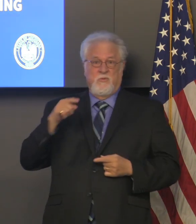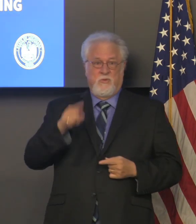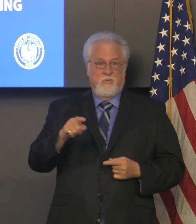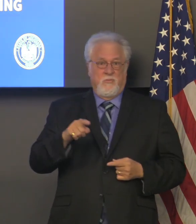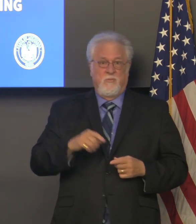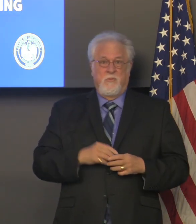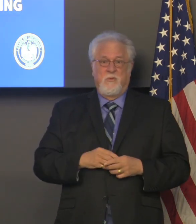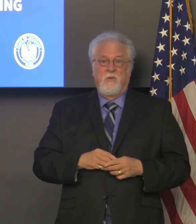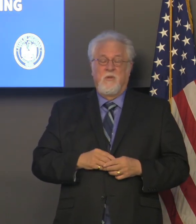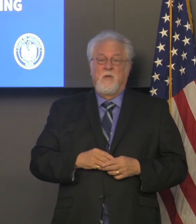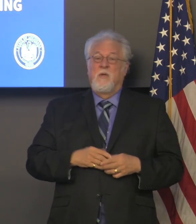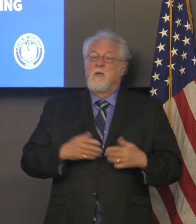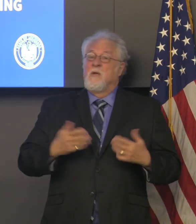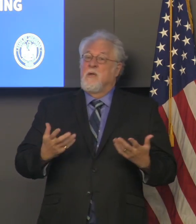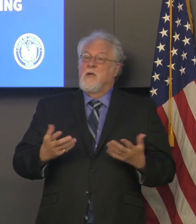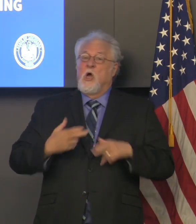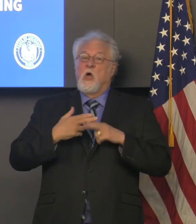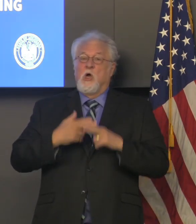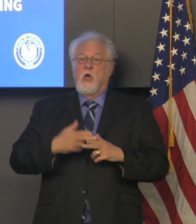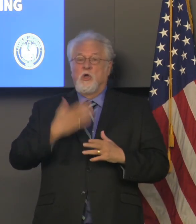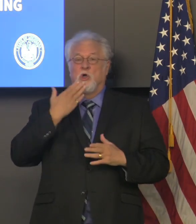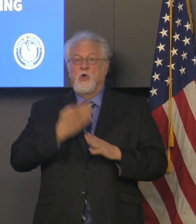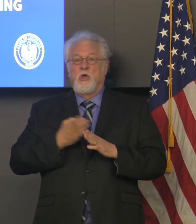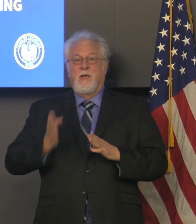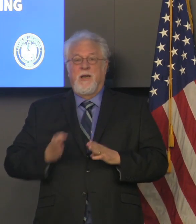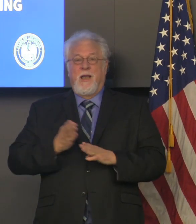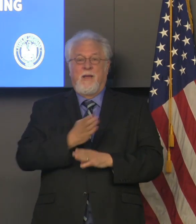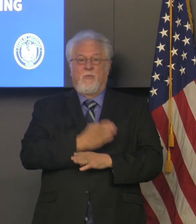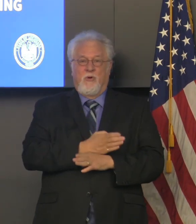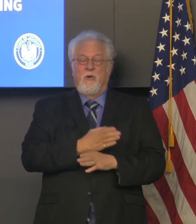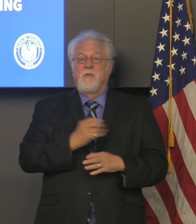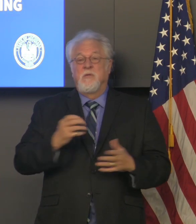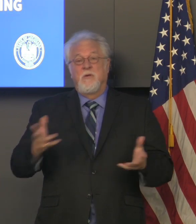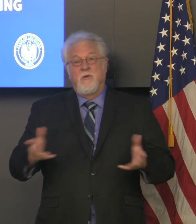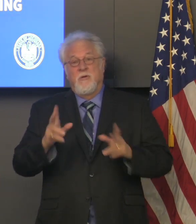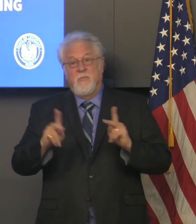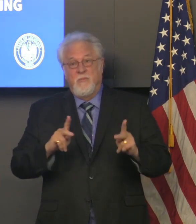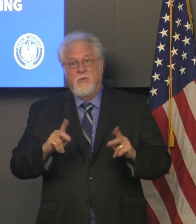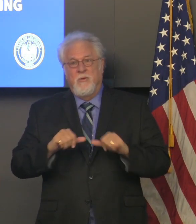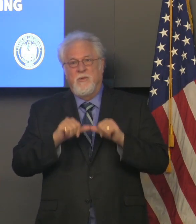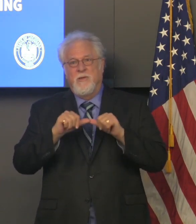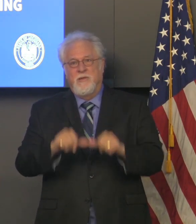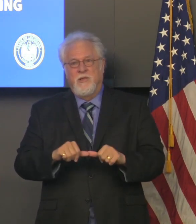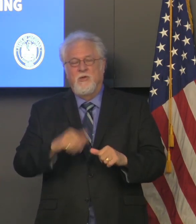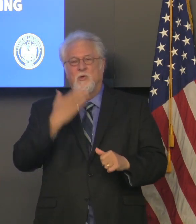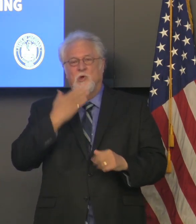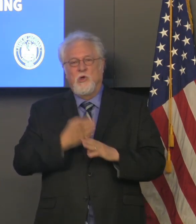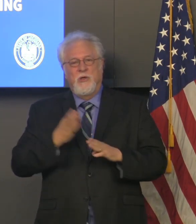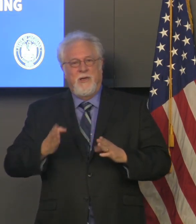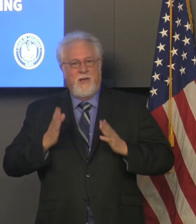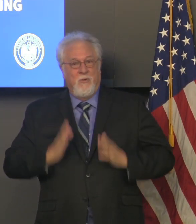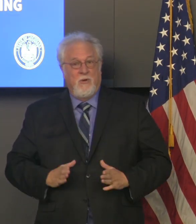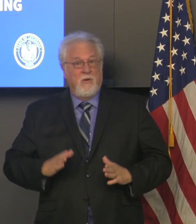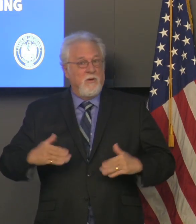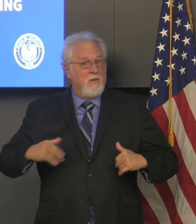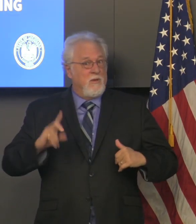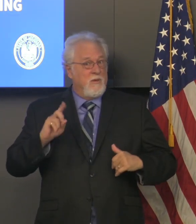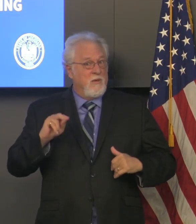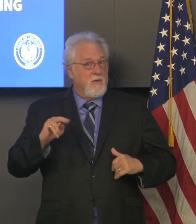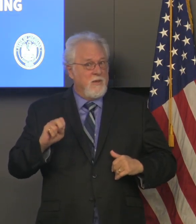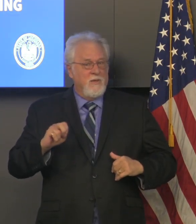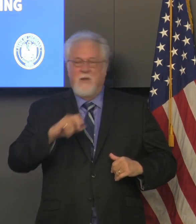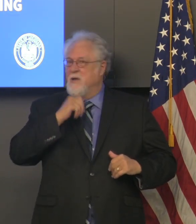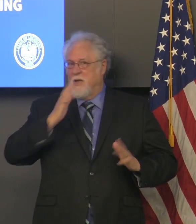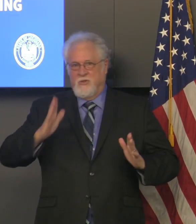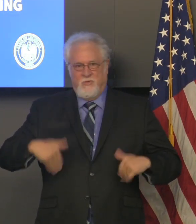to you. It's called being a good neighbor. And so I'm just going to encourage everybody to continue to be good neighbors. If you haven't done it yet, it's not